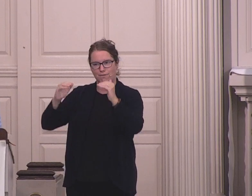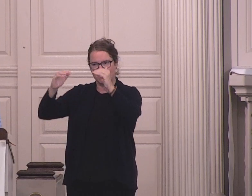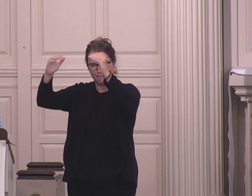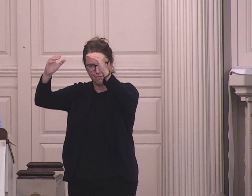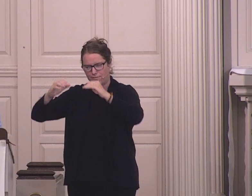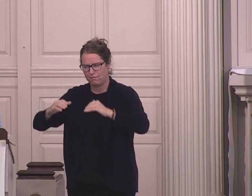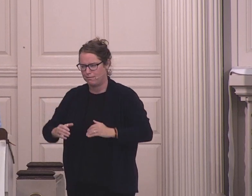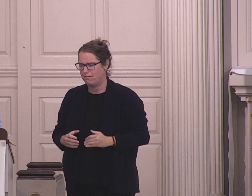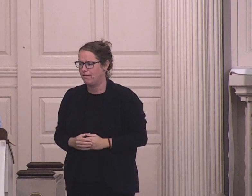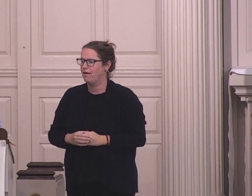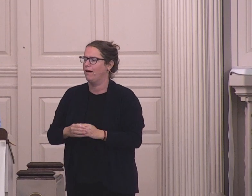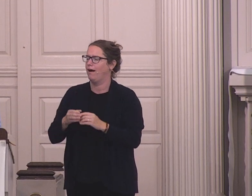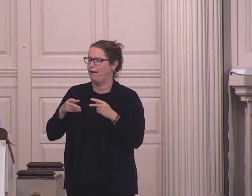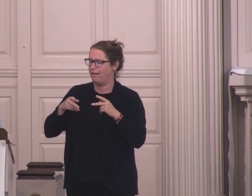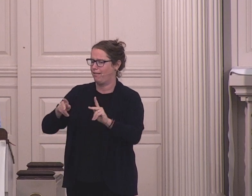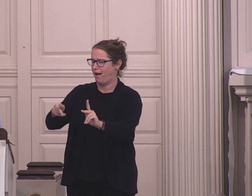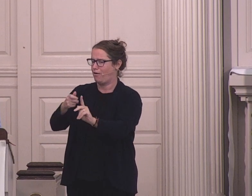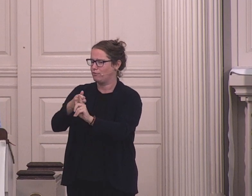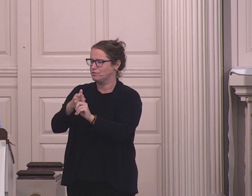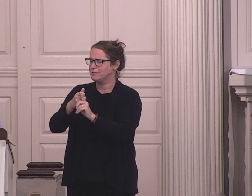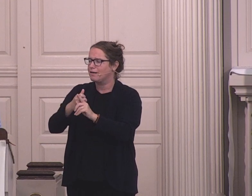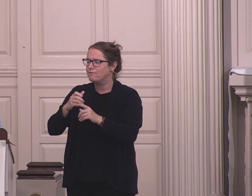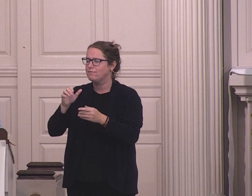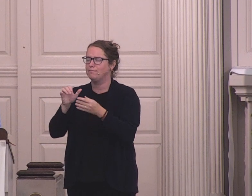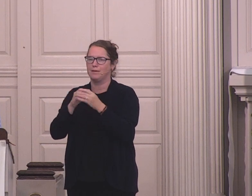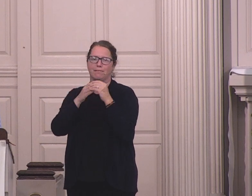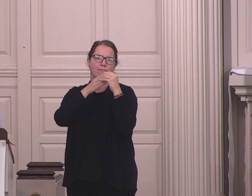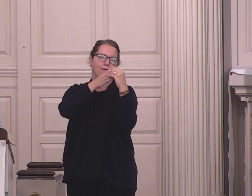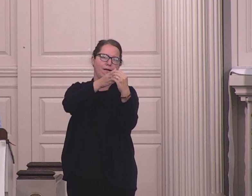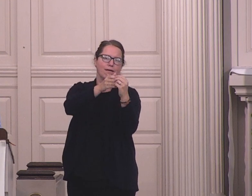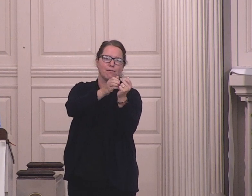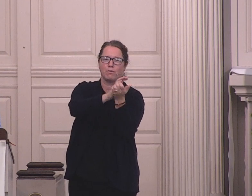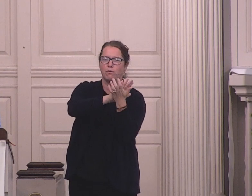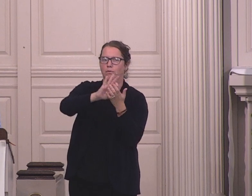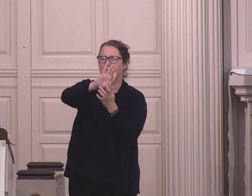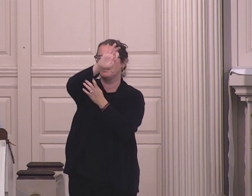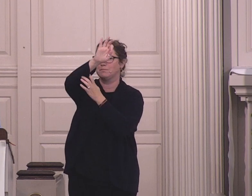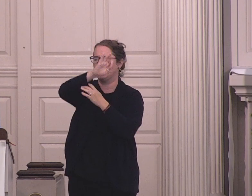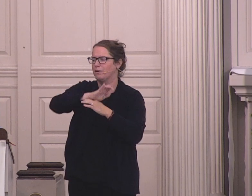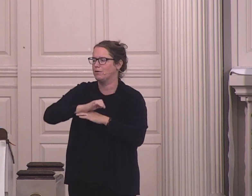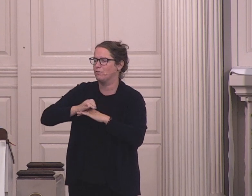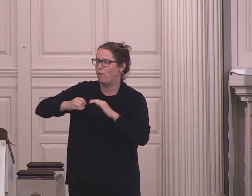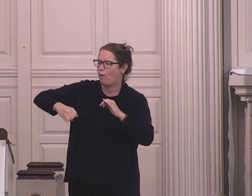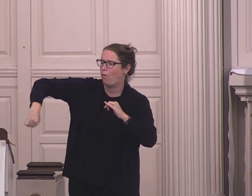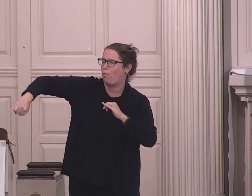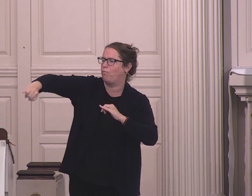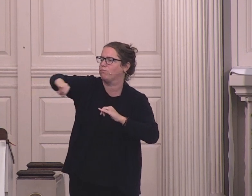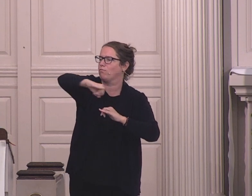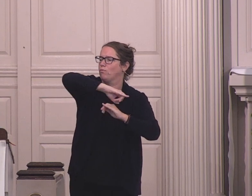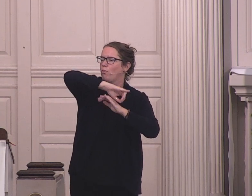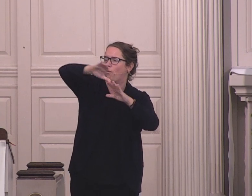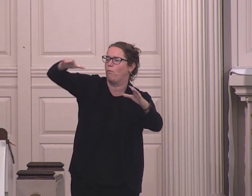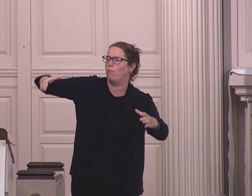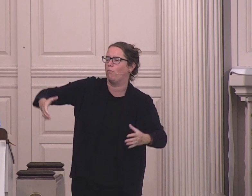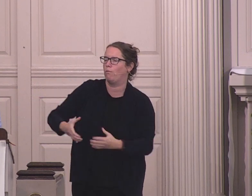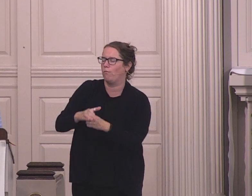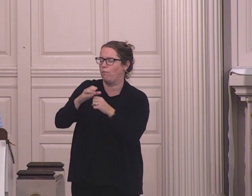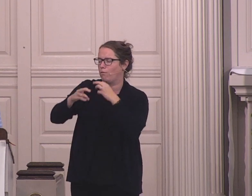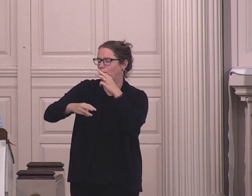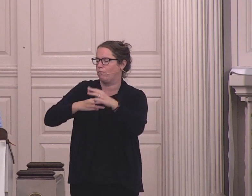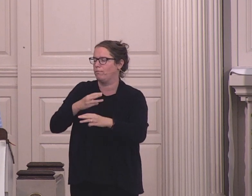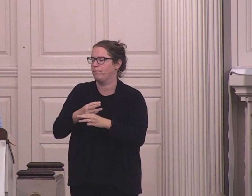and allow herself to be guided by the Holy Spirit towards the peripheries of the world.